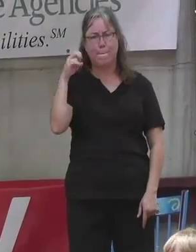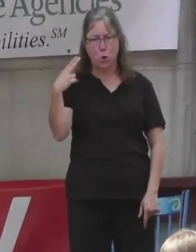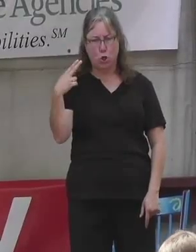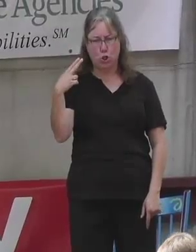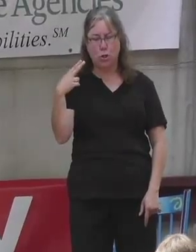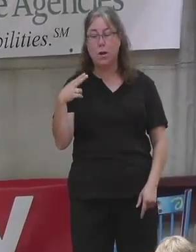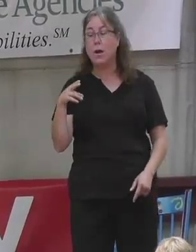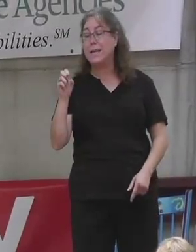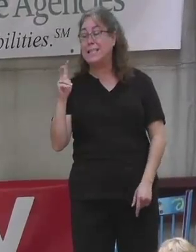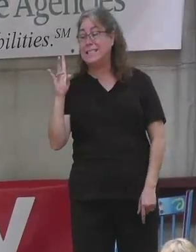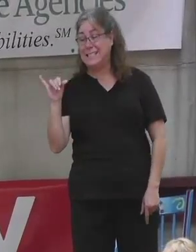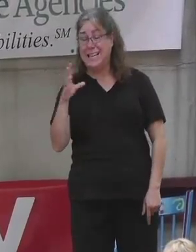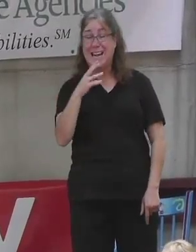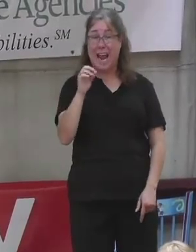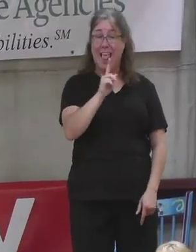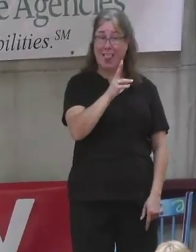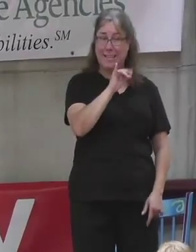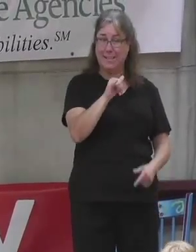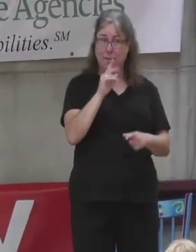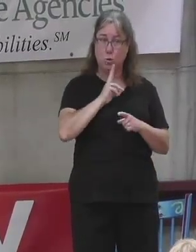Sydney and Lindsay Greenbush, I just saw